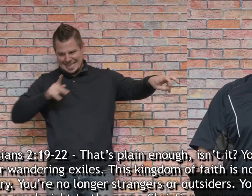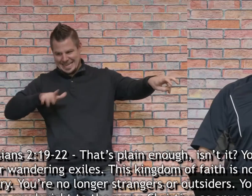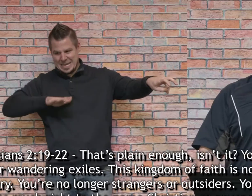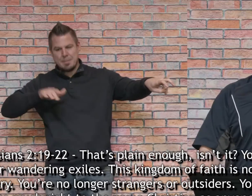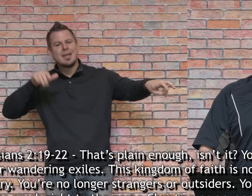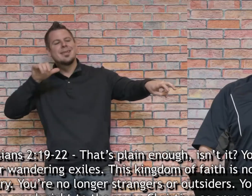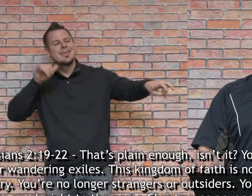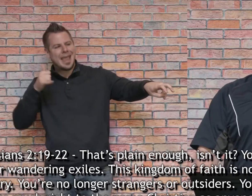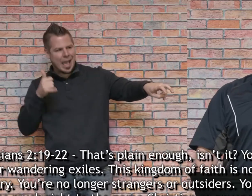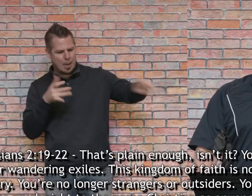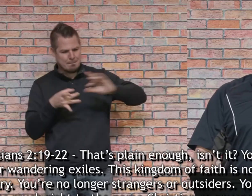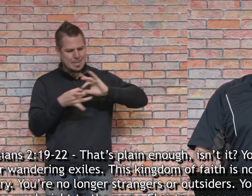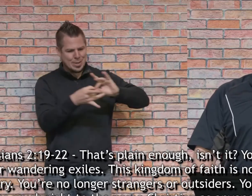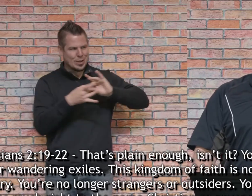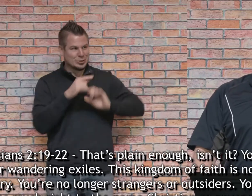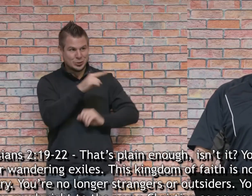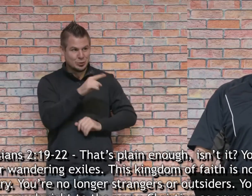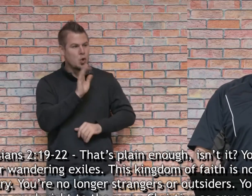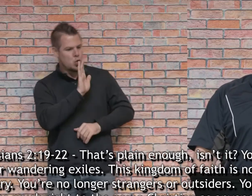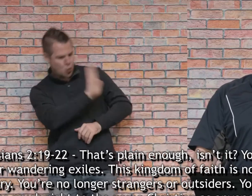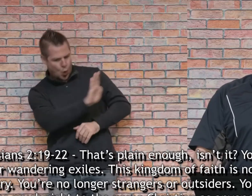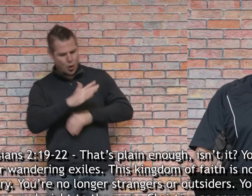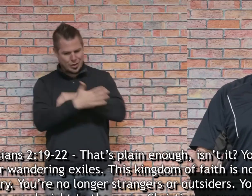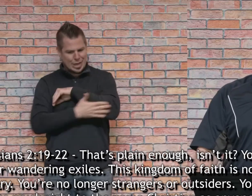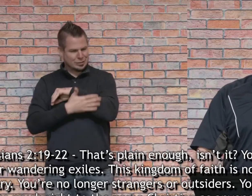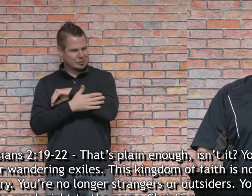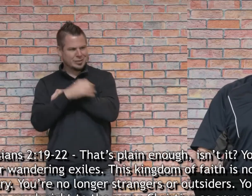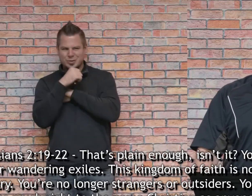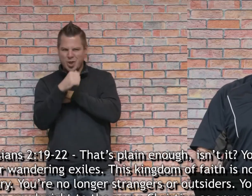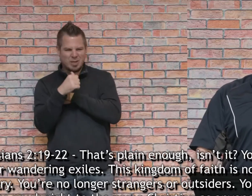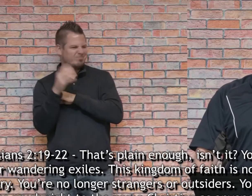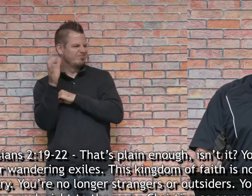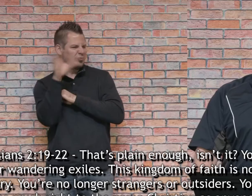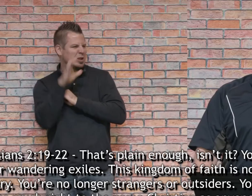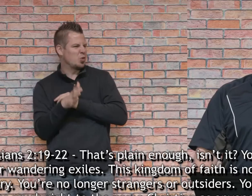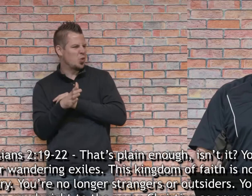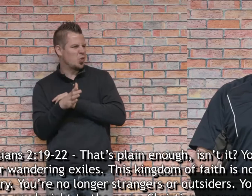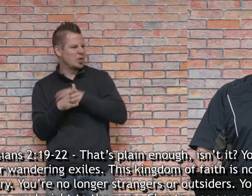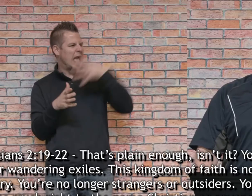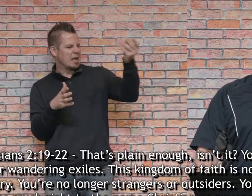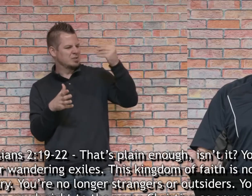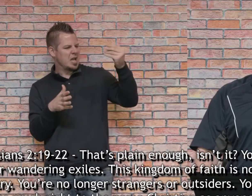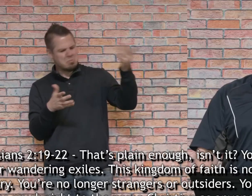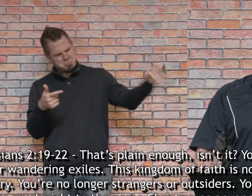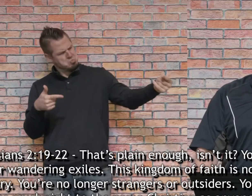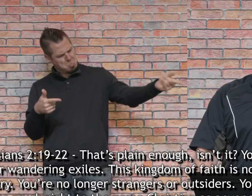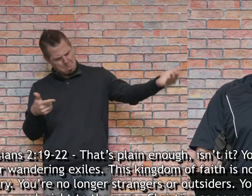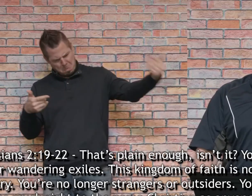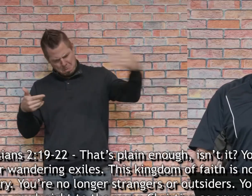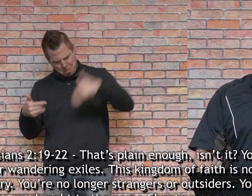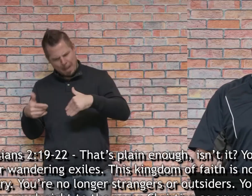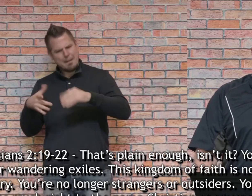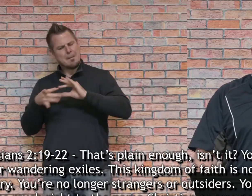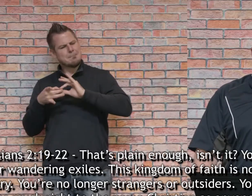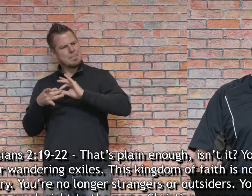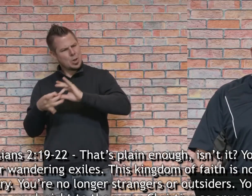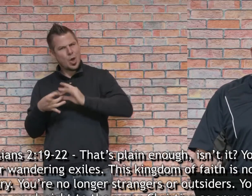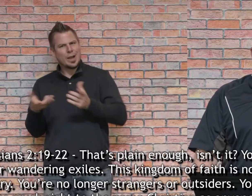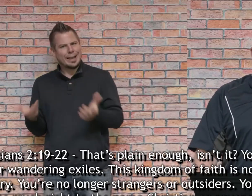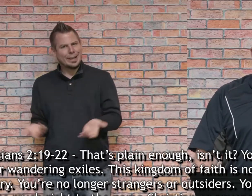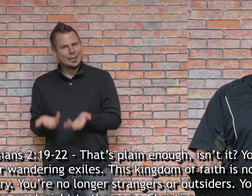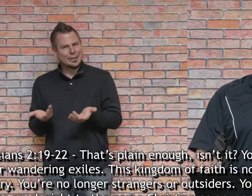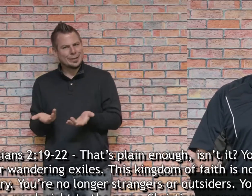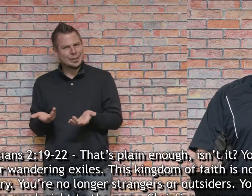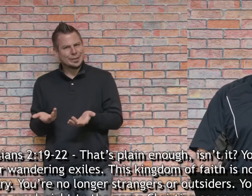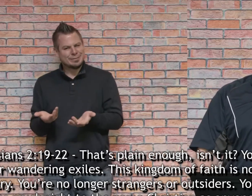country. You're no longer strangers or outsiders. You belong here with as much right to the